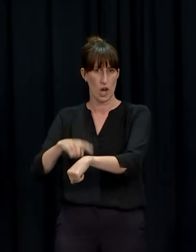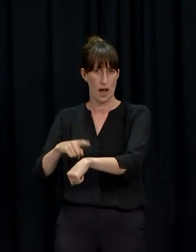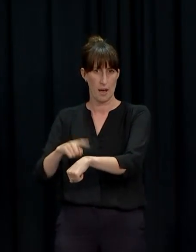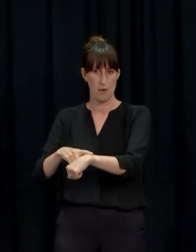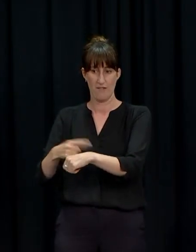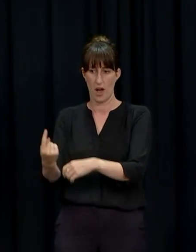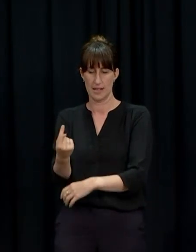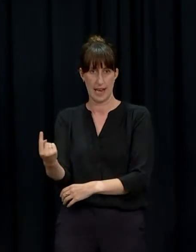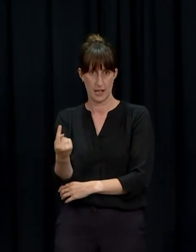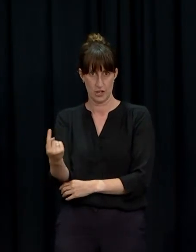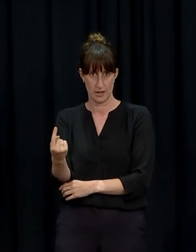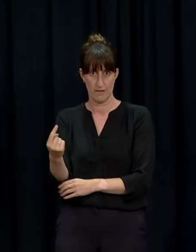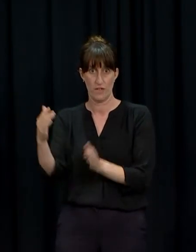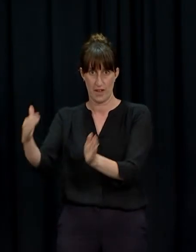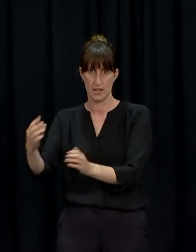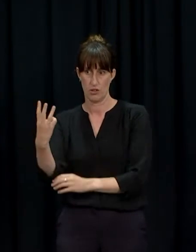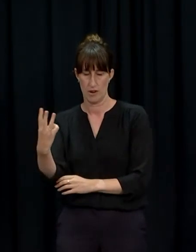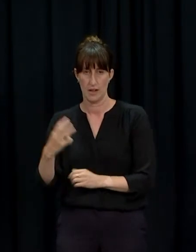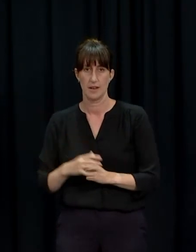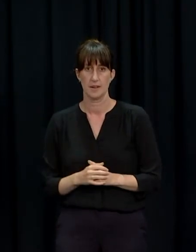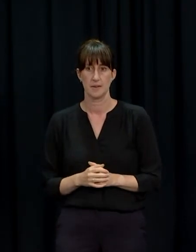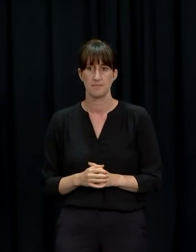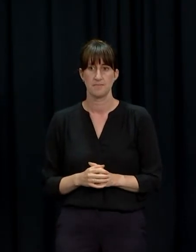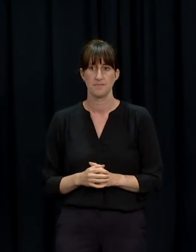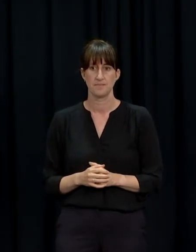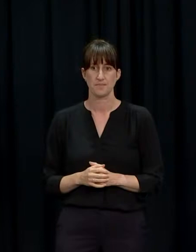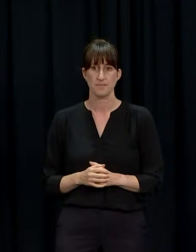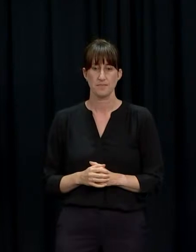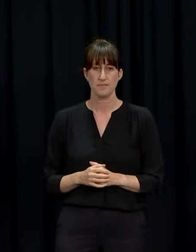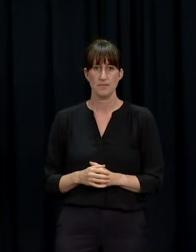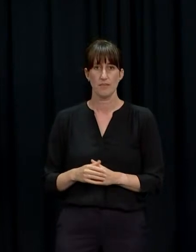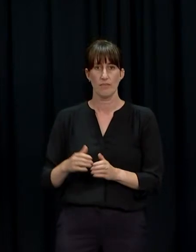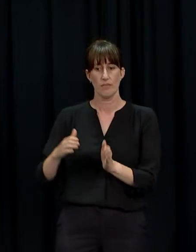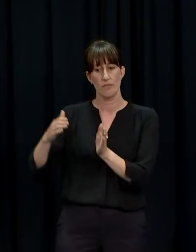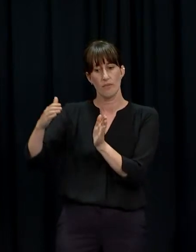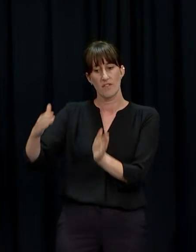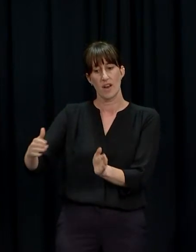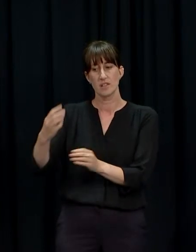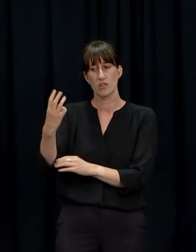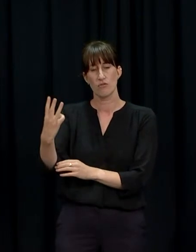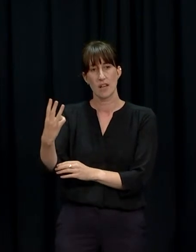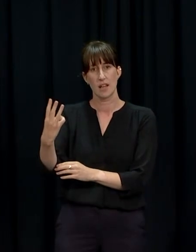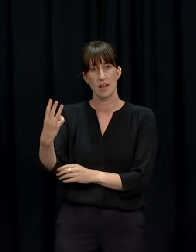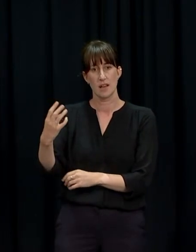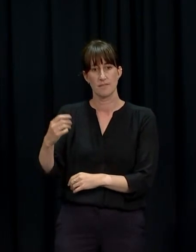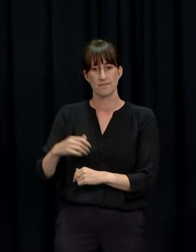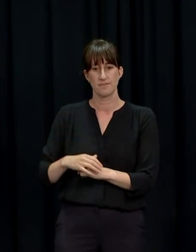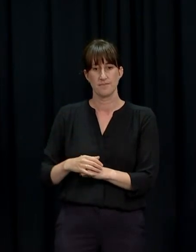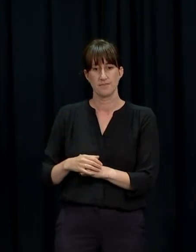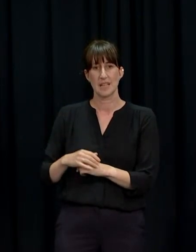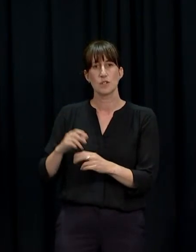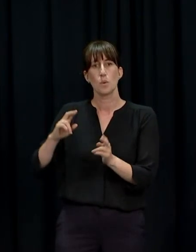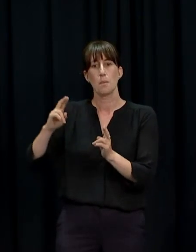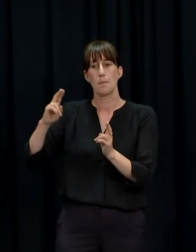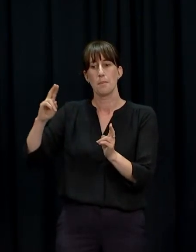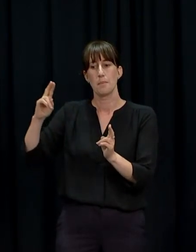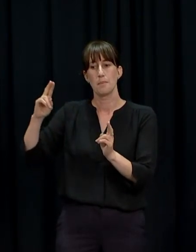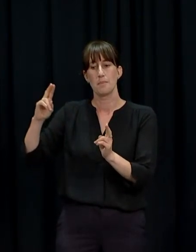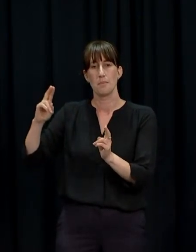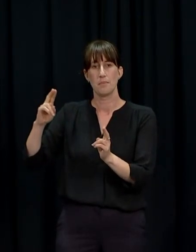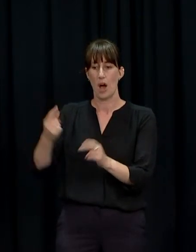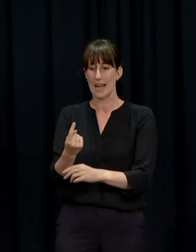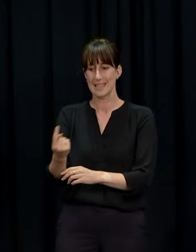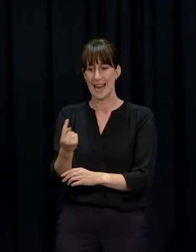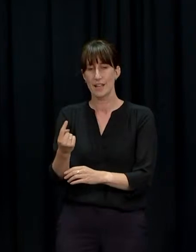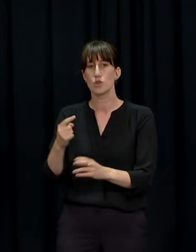are isolating for as long a period as absolutely minimises the risk as much as possible, but there will still be